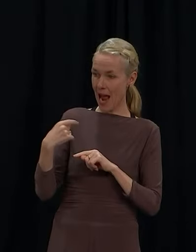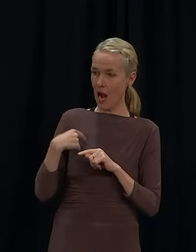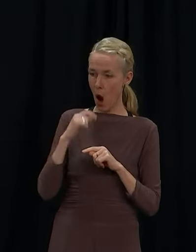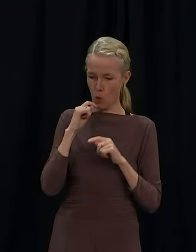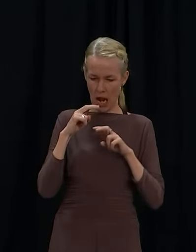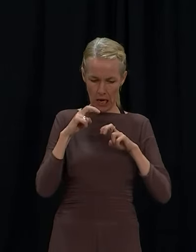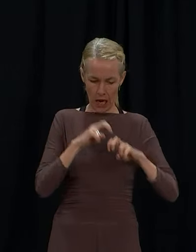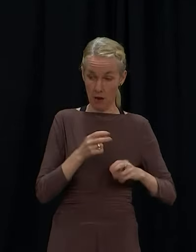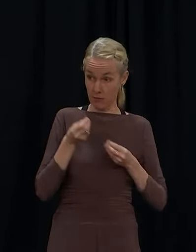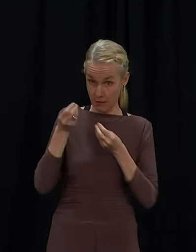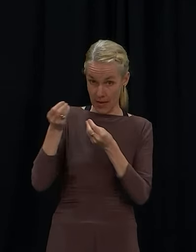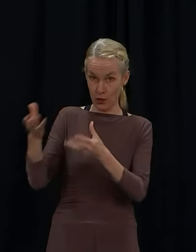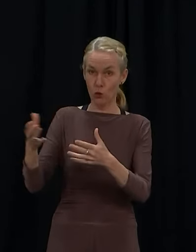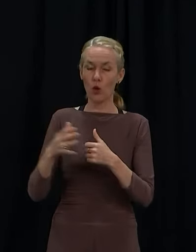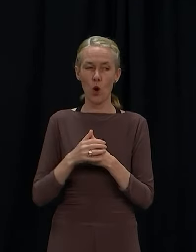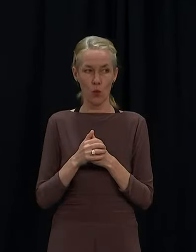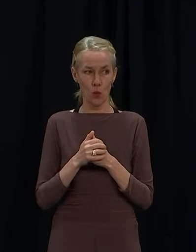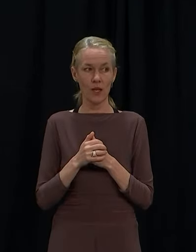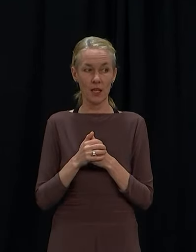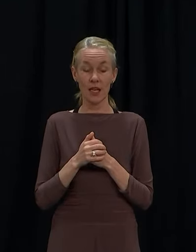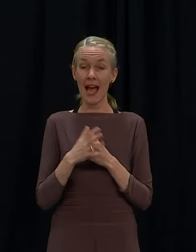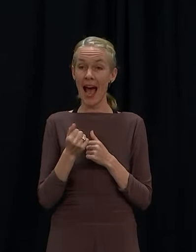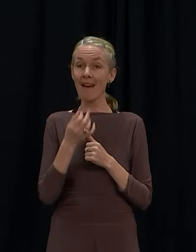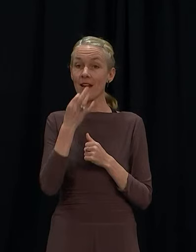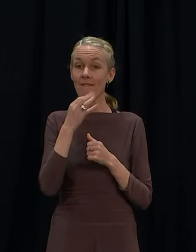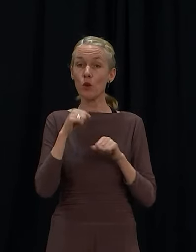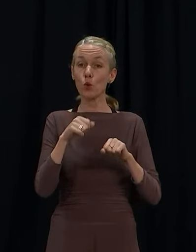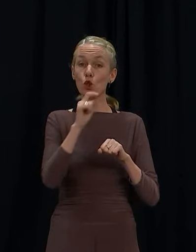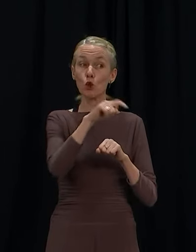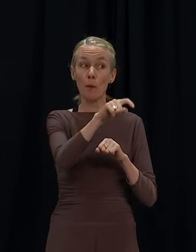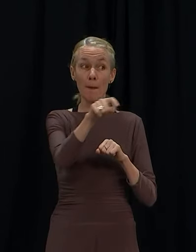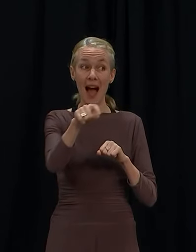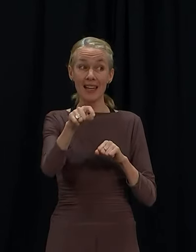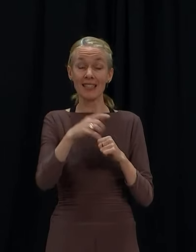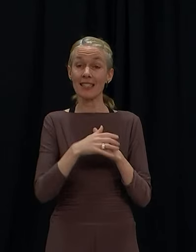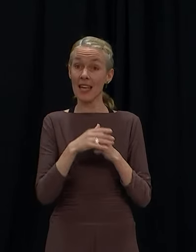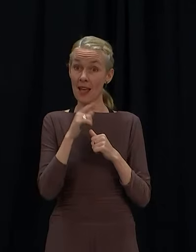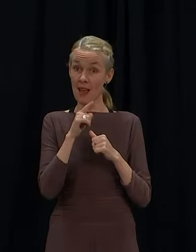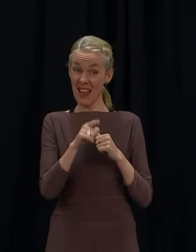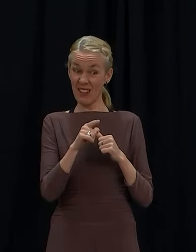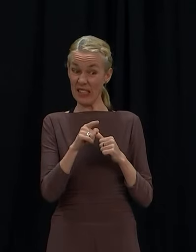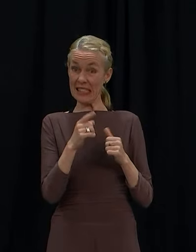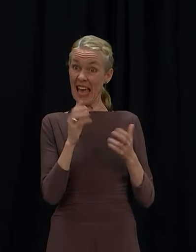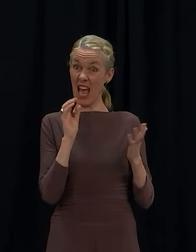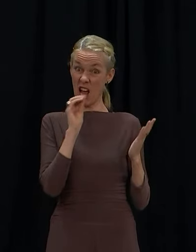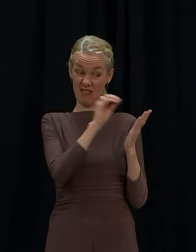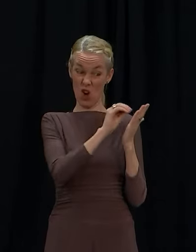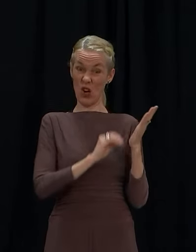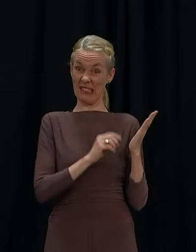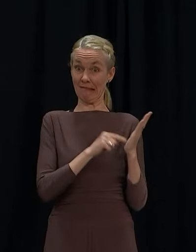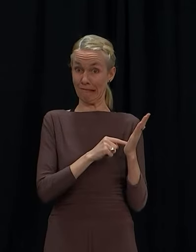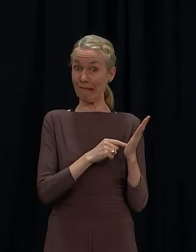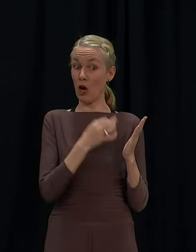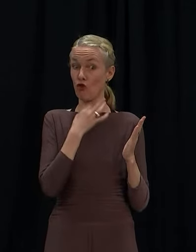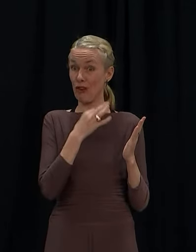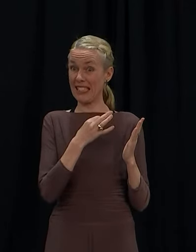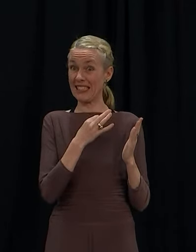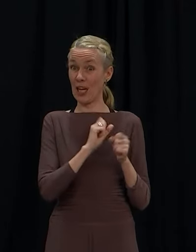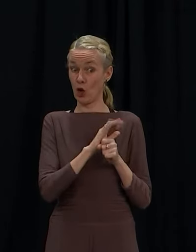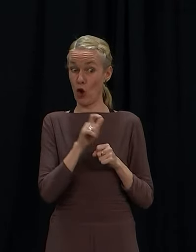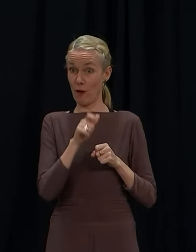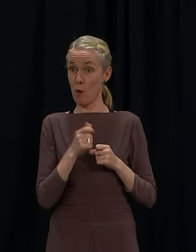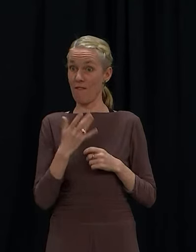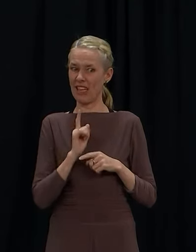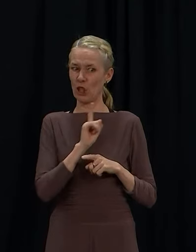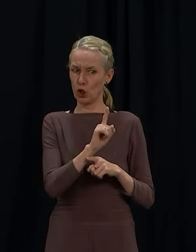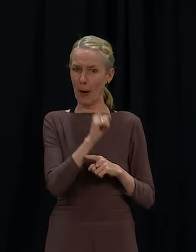There have been a number of supermarkets who've been identified post-lockdown as locations of interest. And